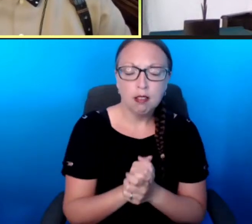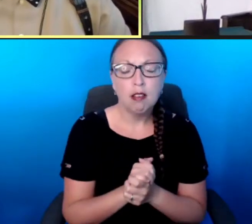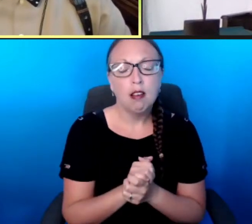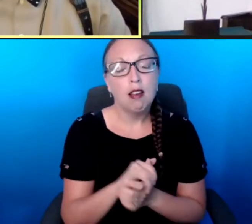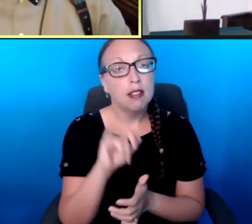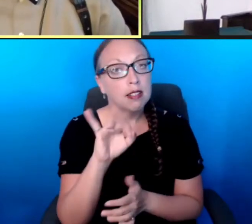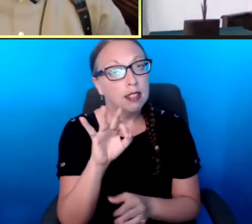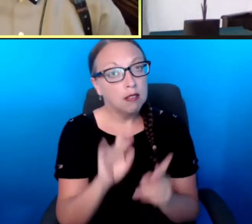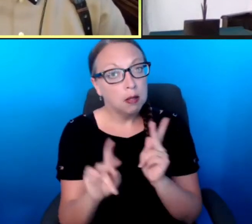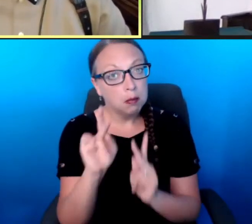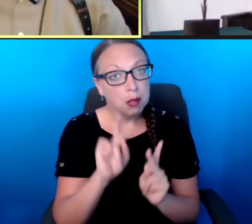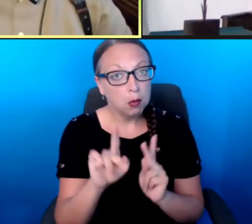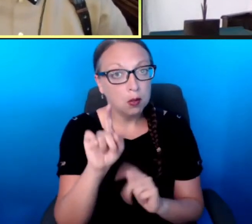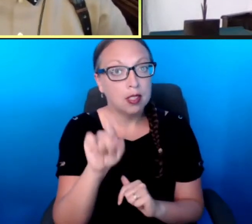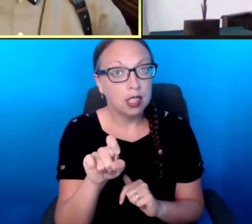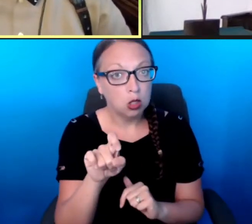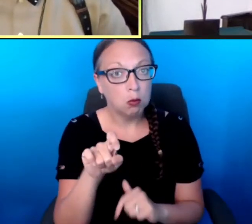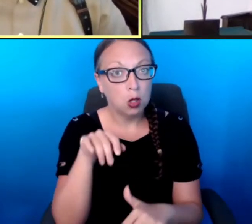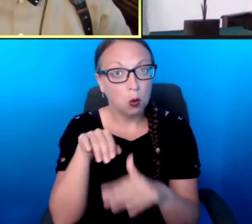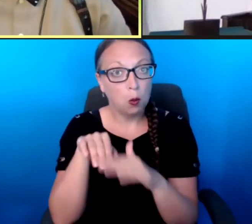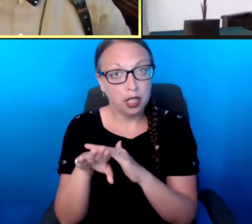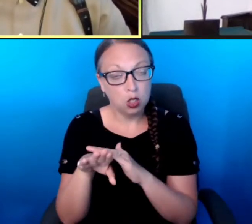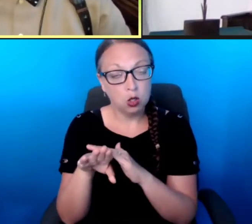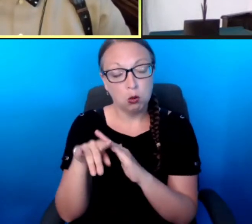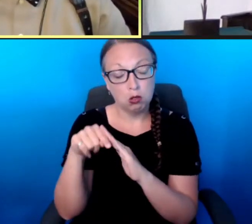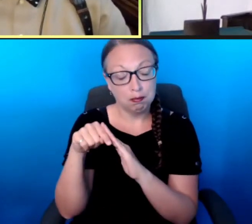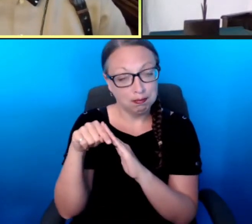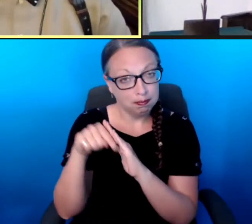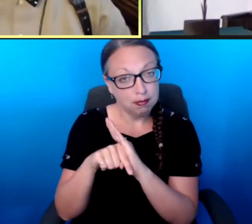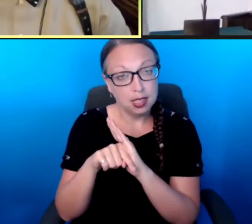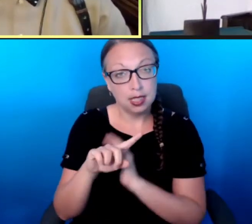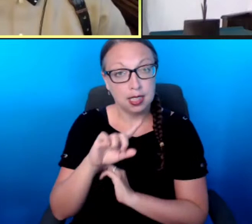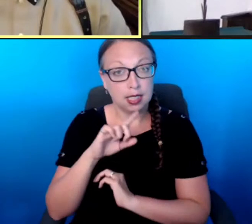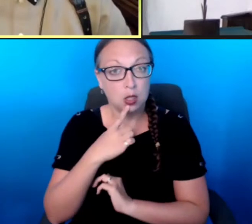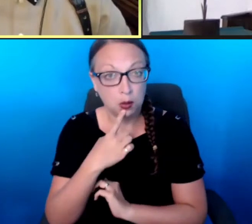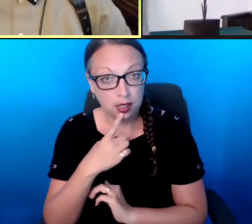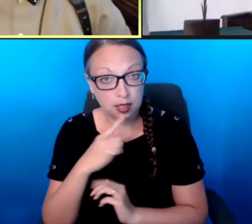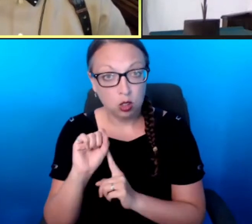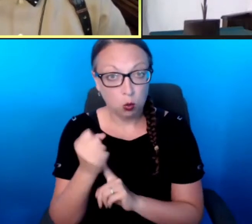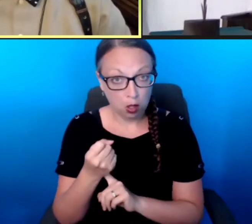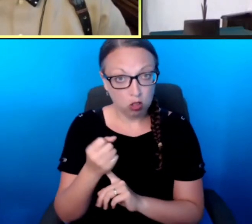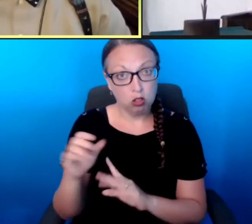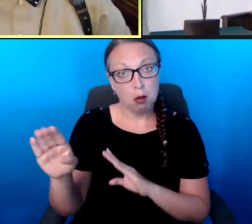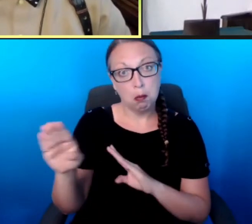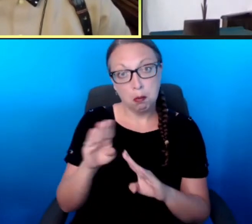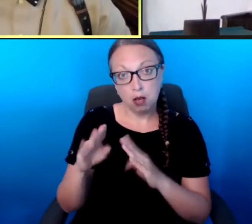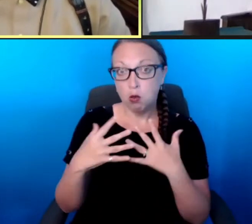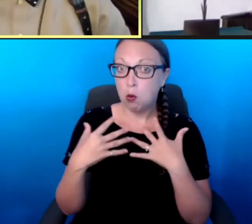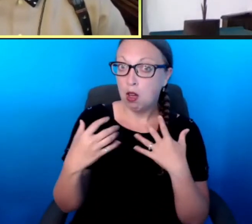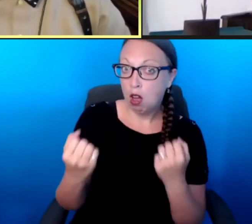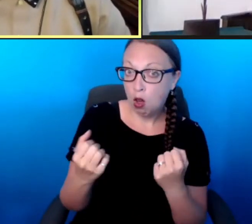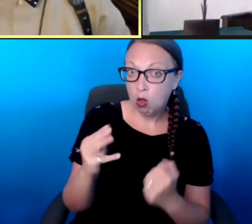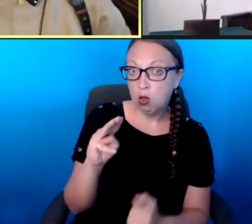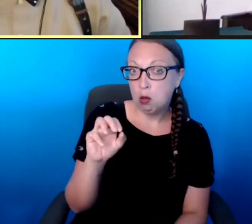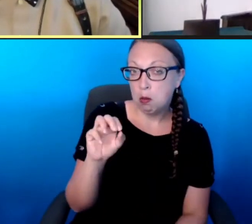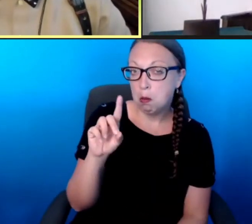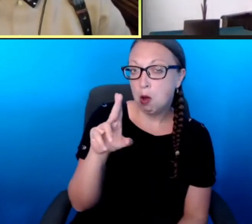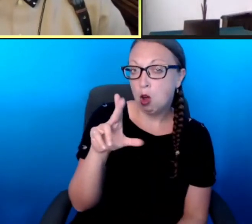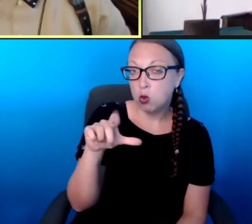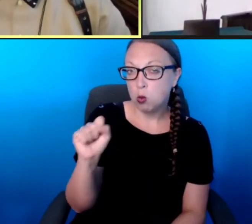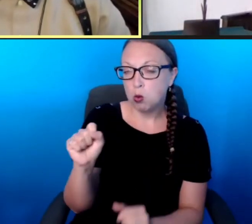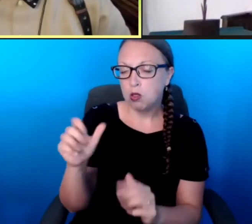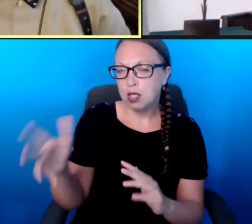need to be going into an intense situation, behavioral health modules that are attached to hospitals